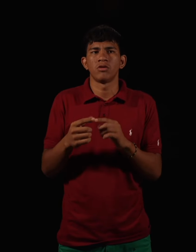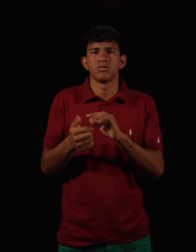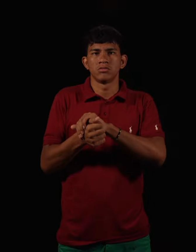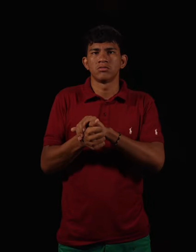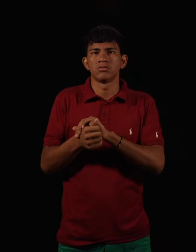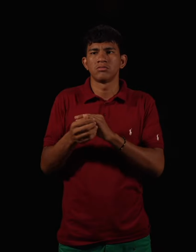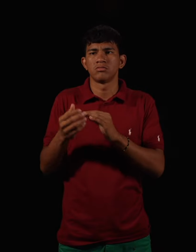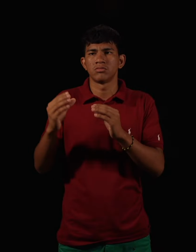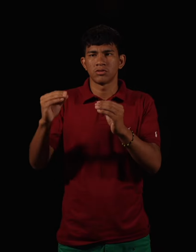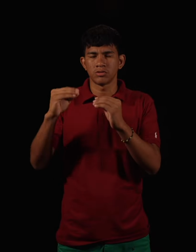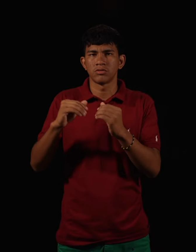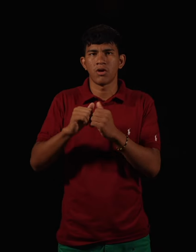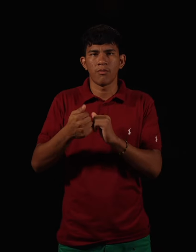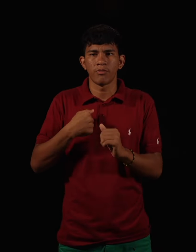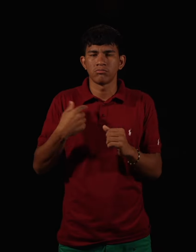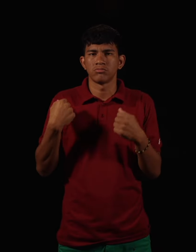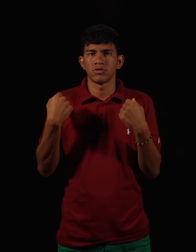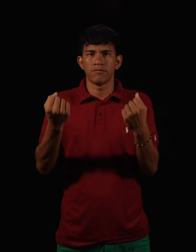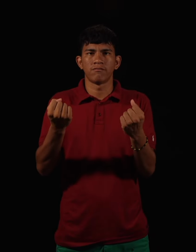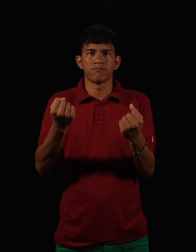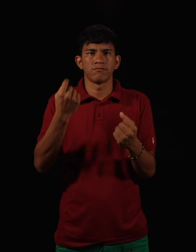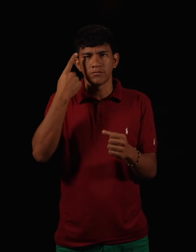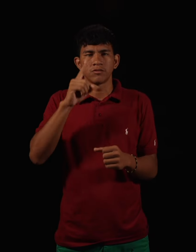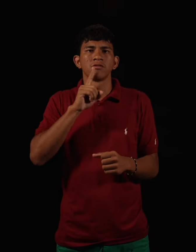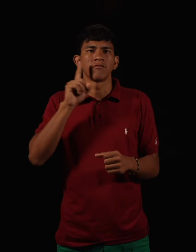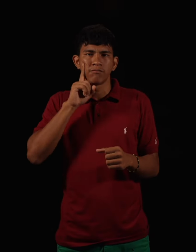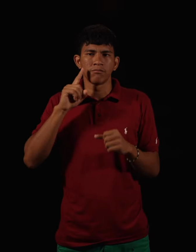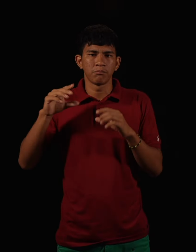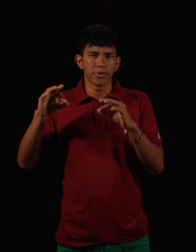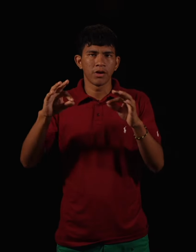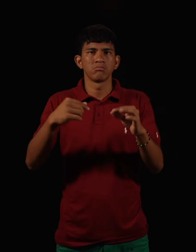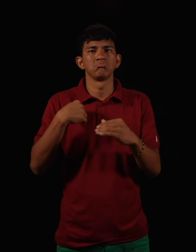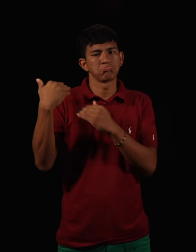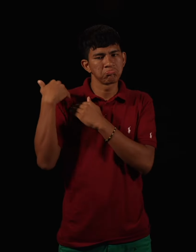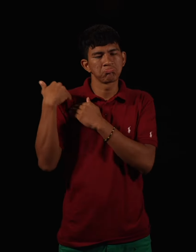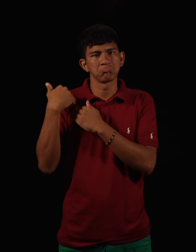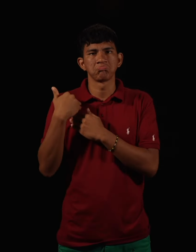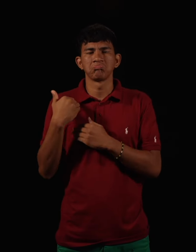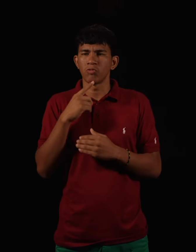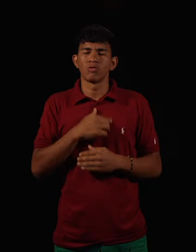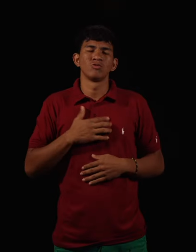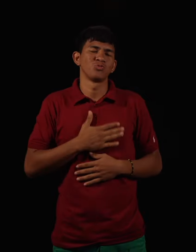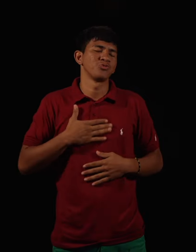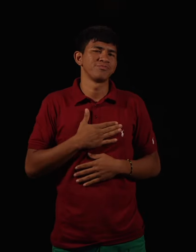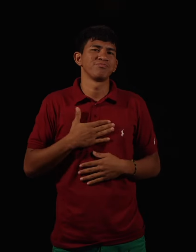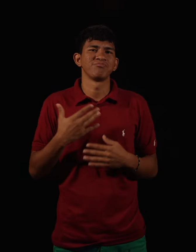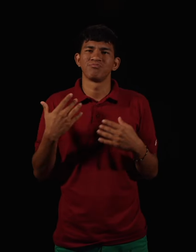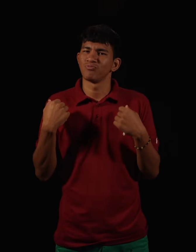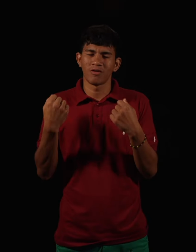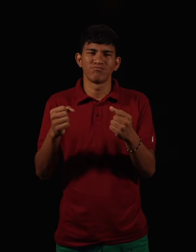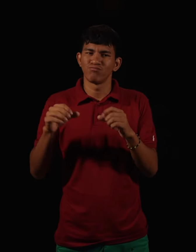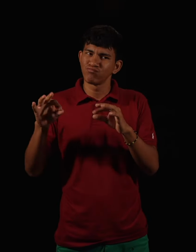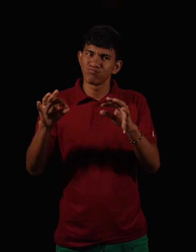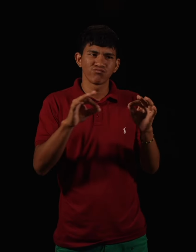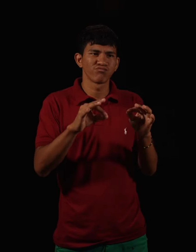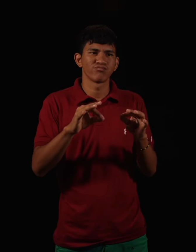Now I want to talk a little bit more about the ministry that I do with Jesus Deaf Church. Nathaniel taught me how to drive, and now it's my responsibility to go and pick up the